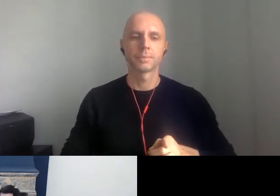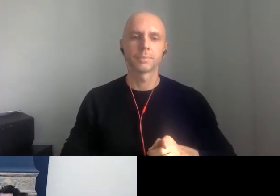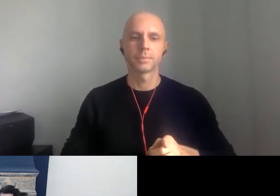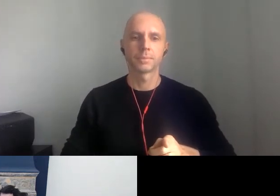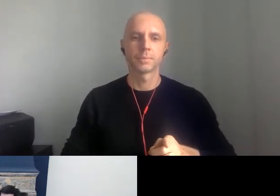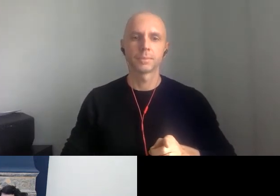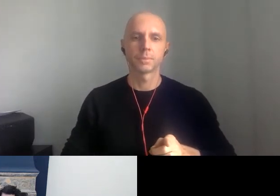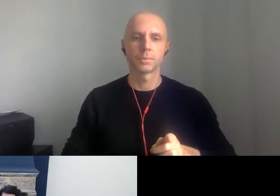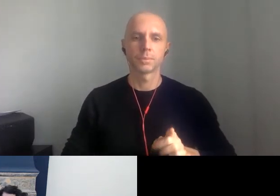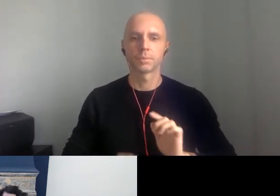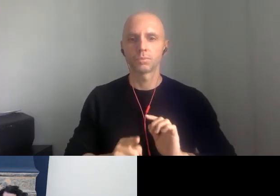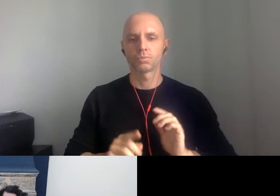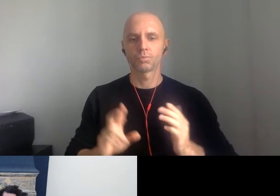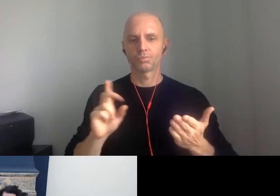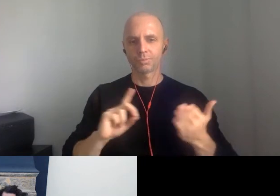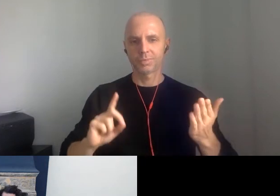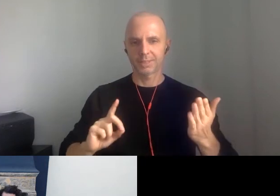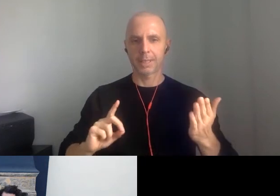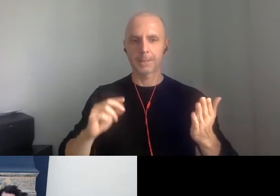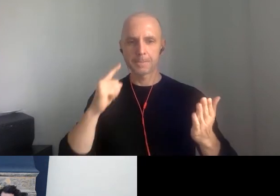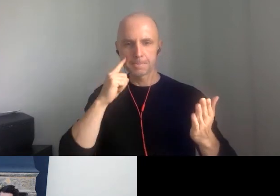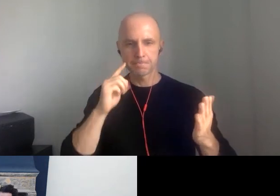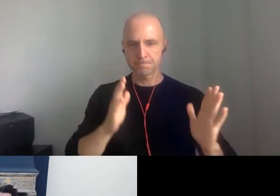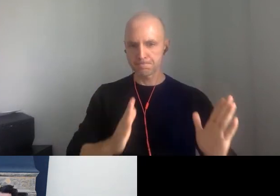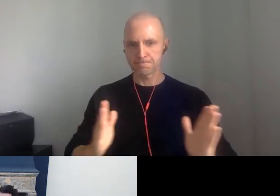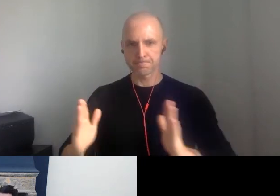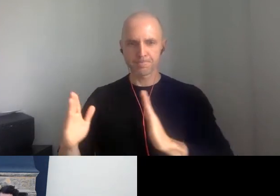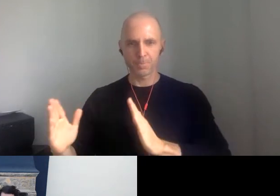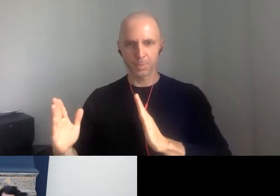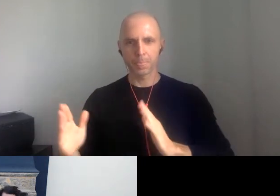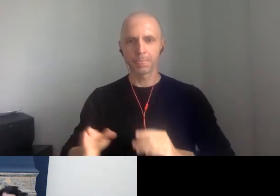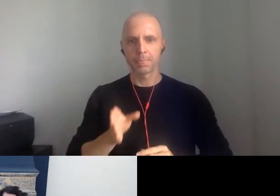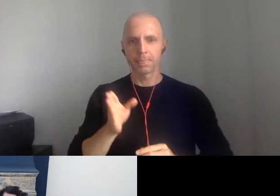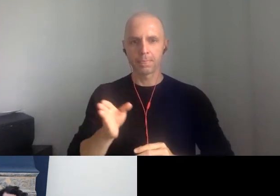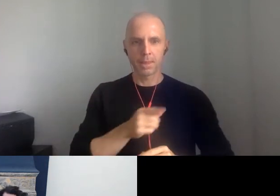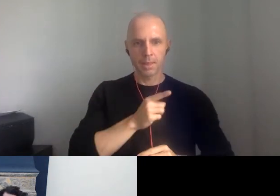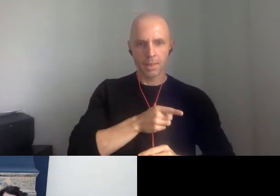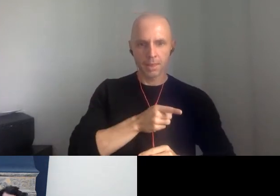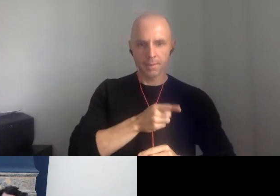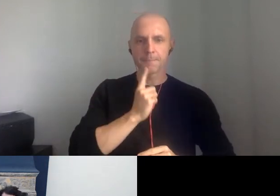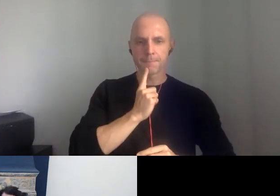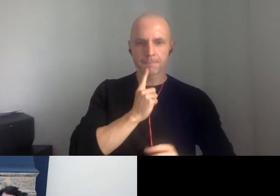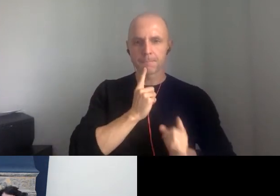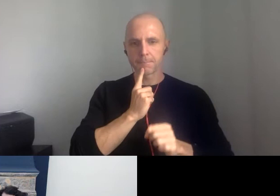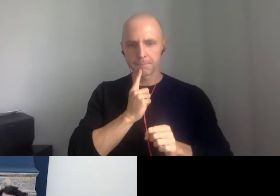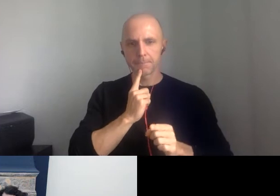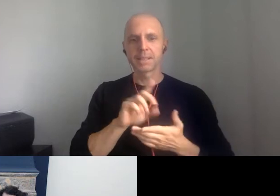give the sense of, and the designs of the planting. In the third picture, that's what it looks like today.